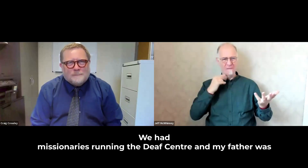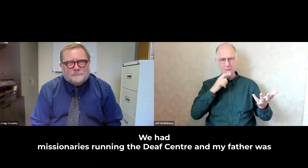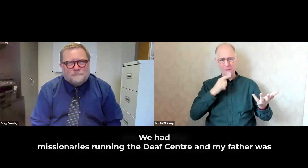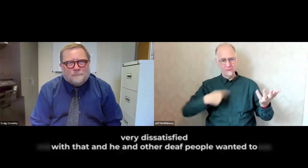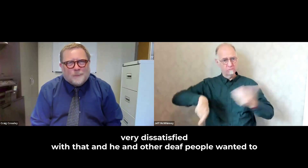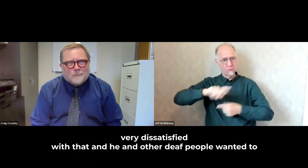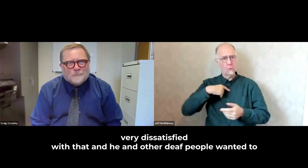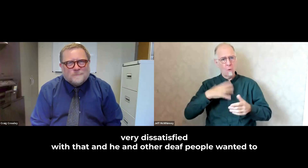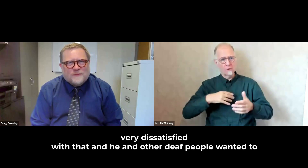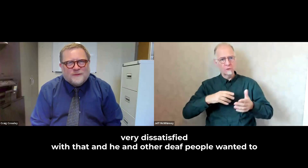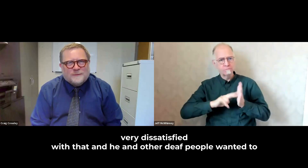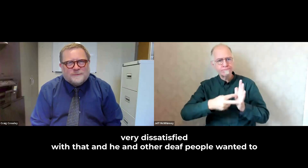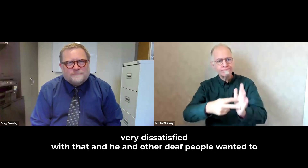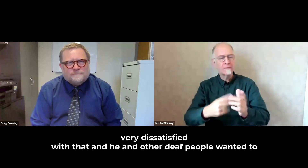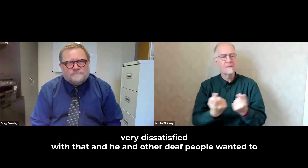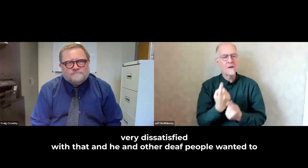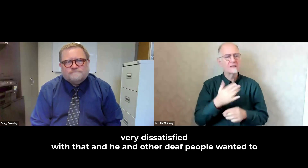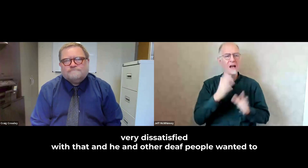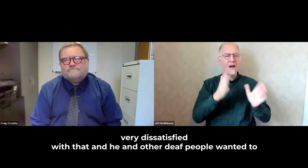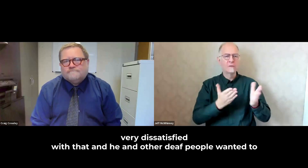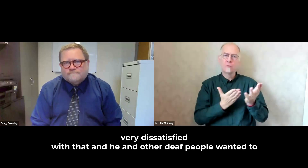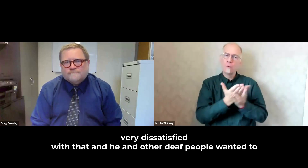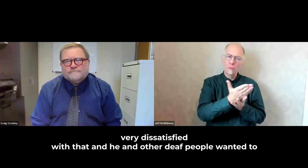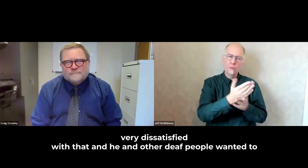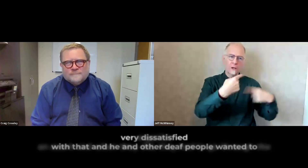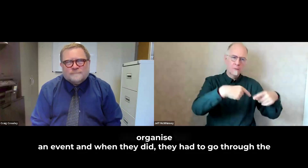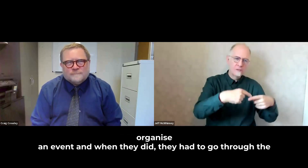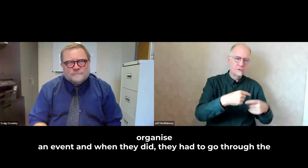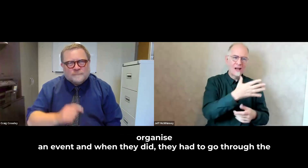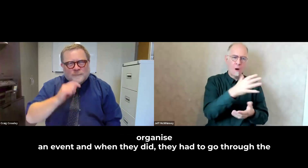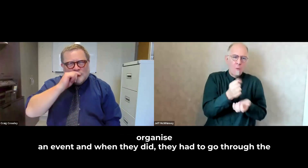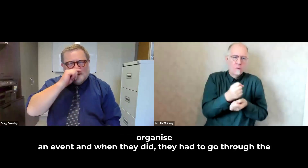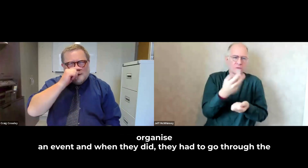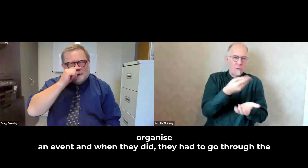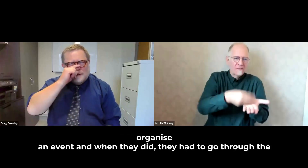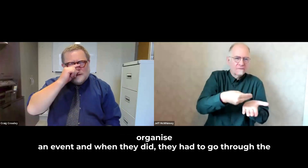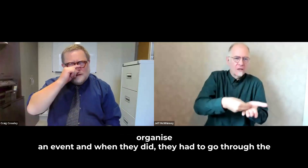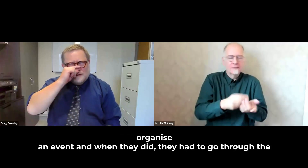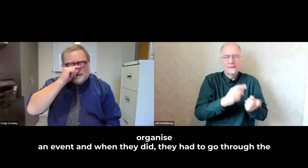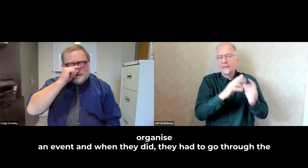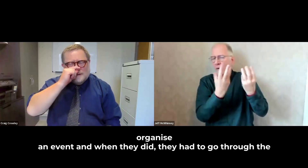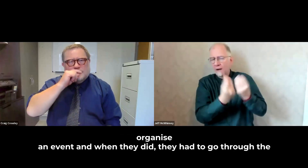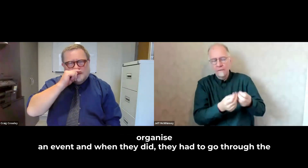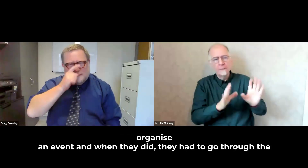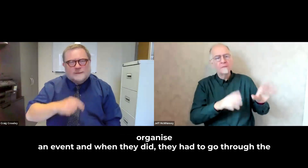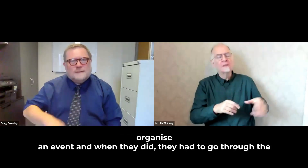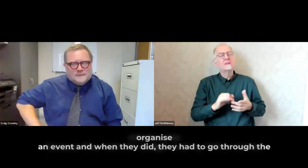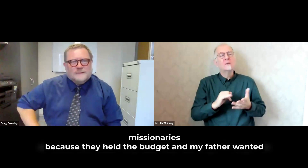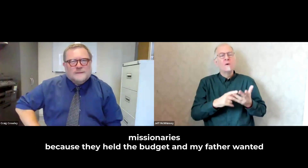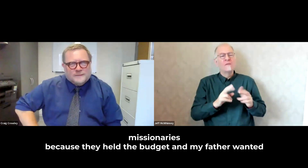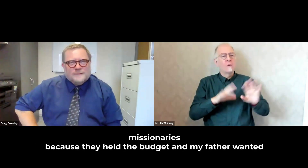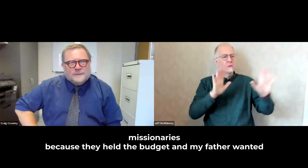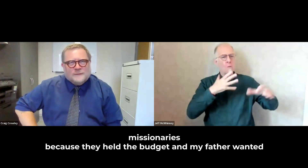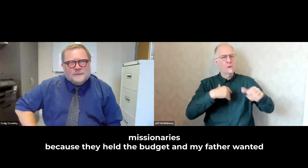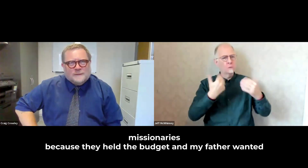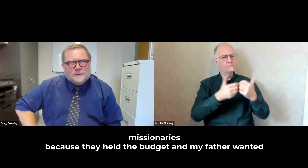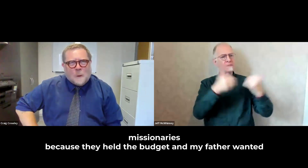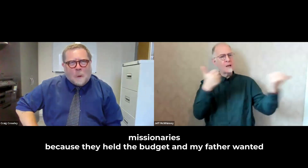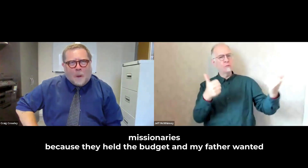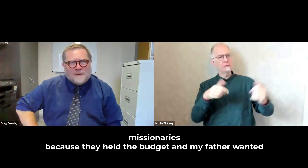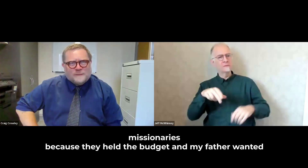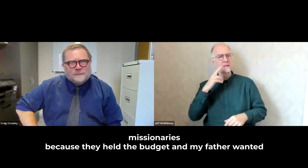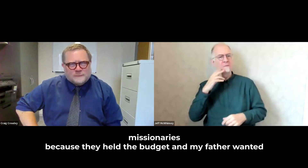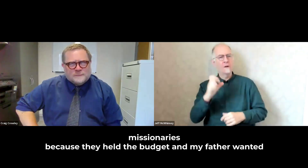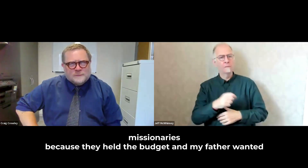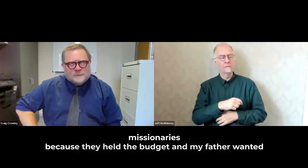my father was very dissatisfied with that. And he and other deaf people wanted to organise an event. And when they did, they had to go through the missionaries because they held the